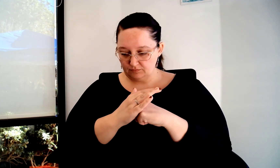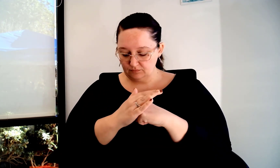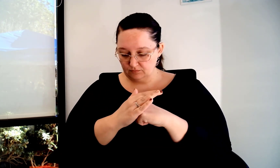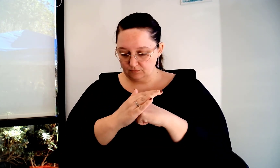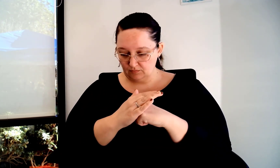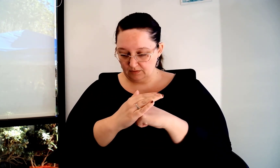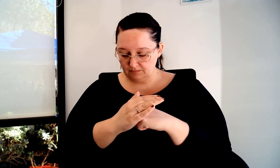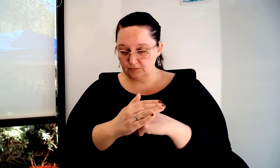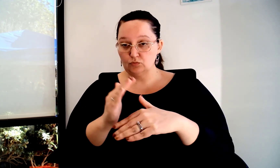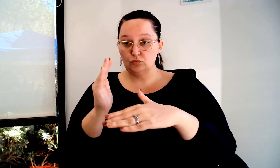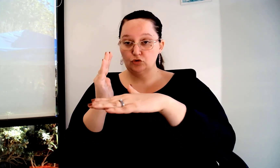more.